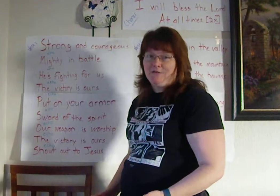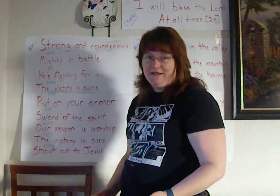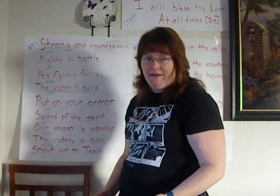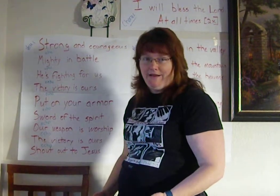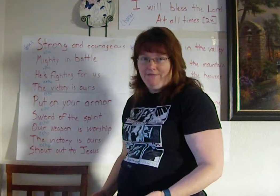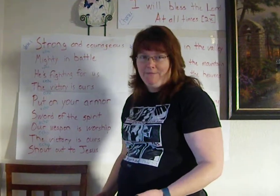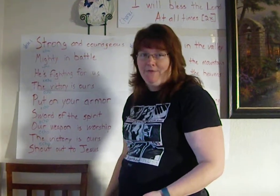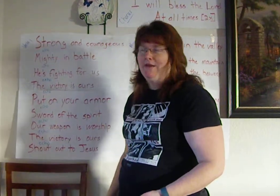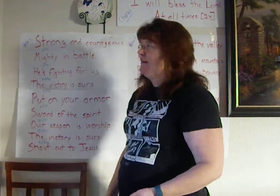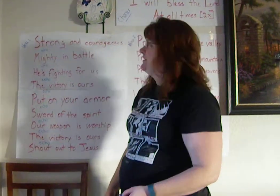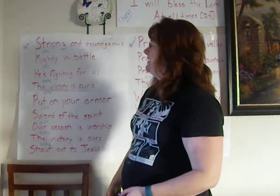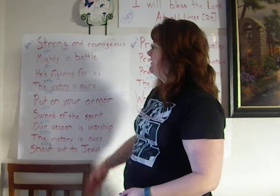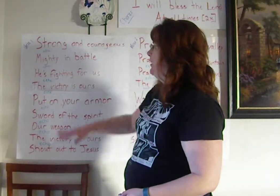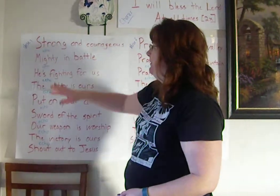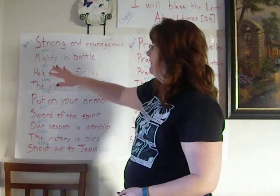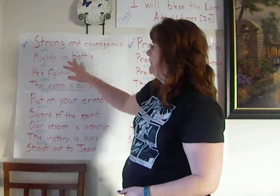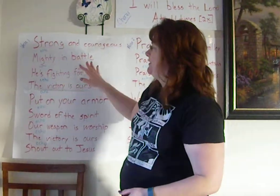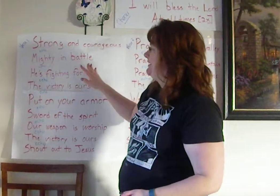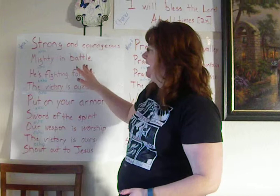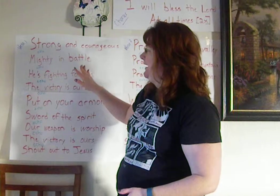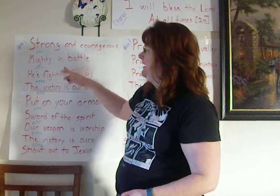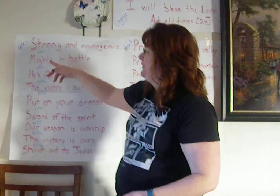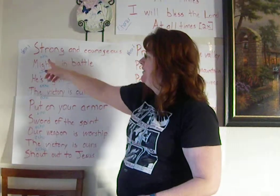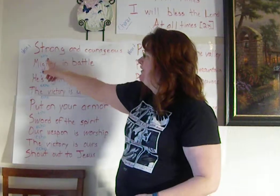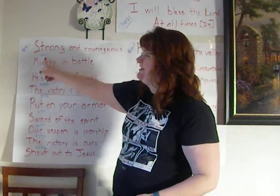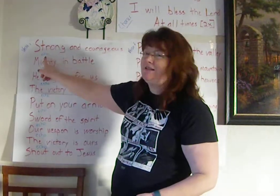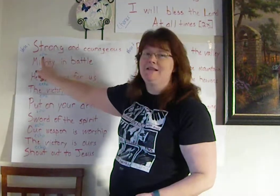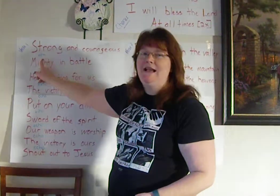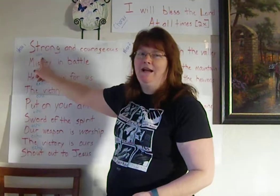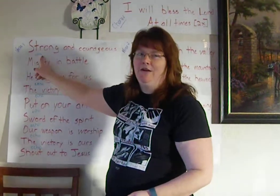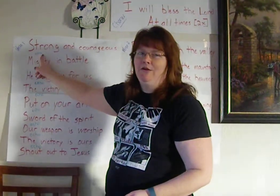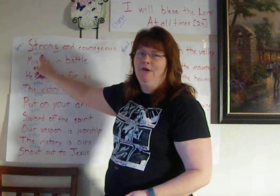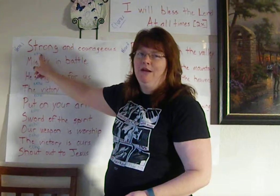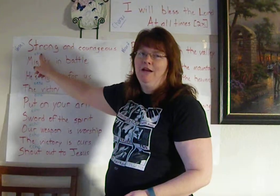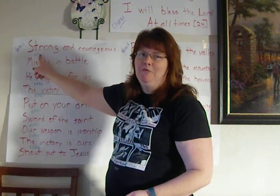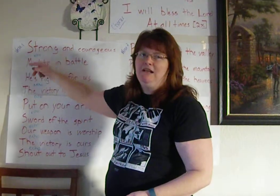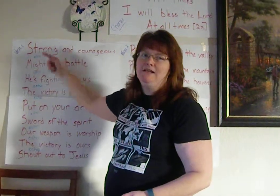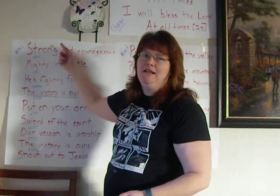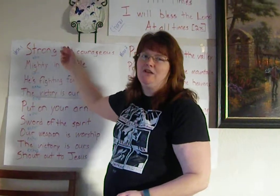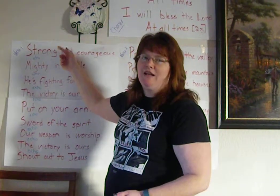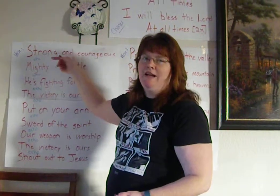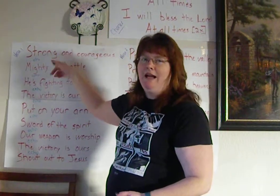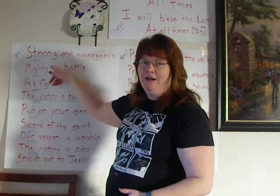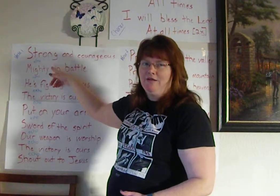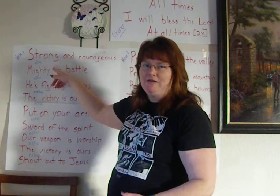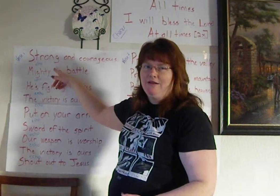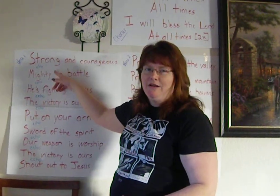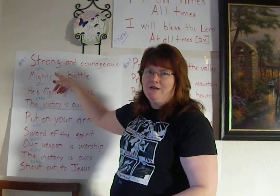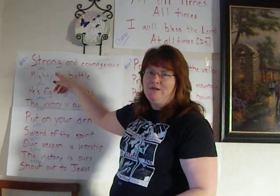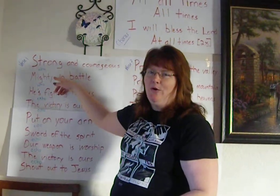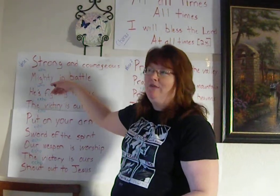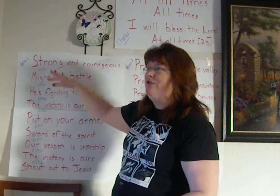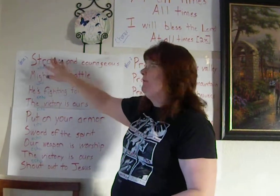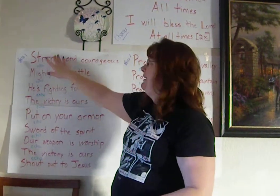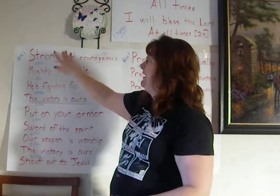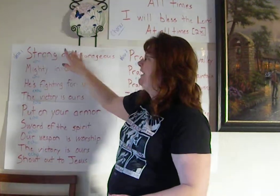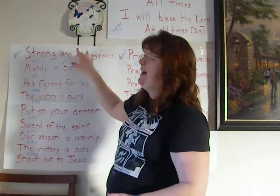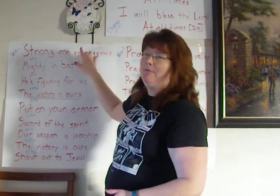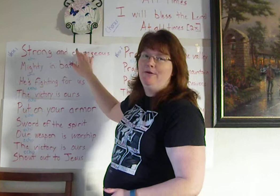what we're signing. Let's start with the first line. If you notice, it says echo, because each line echoes. So if you don't pick it up